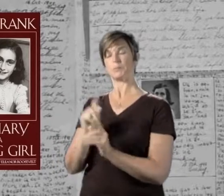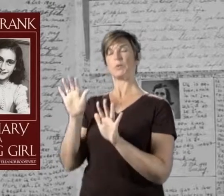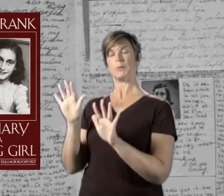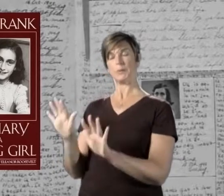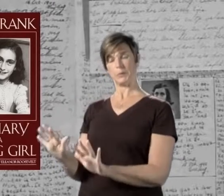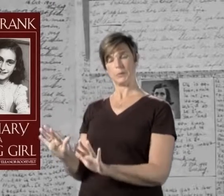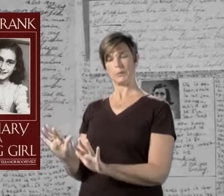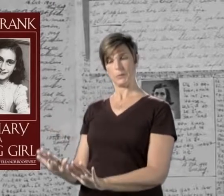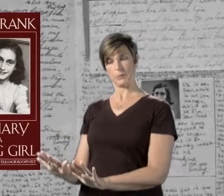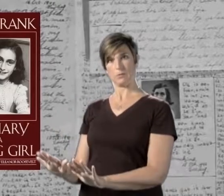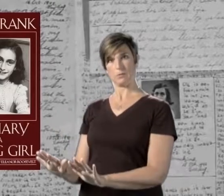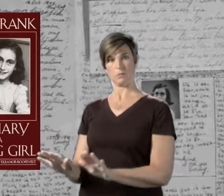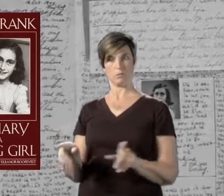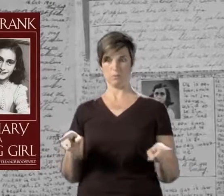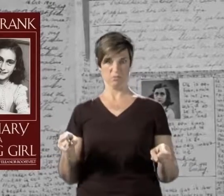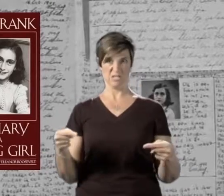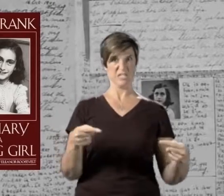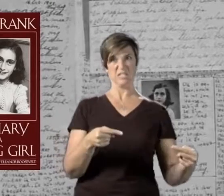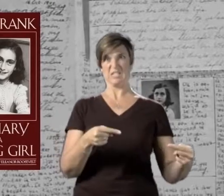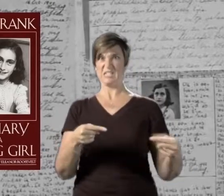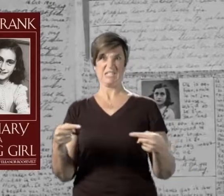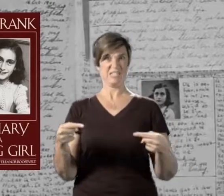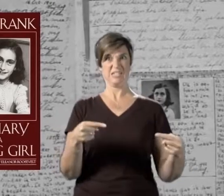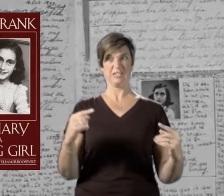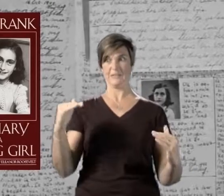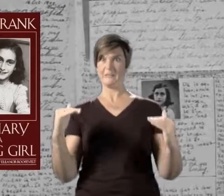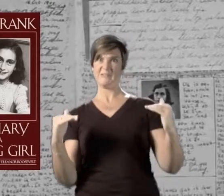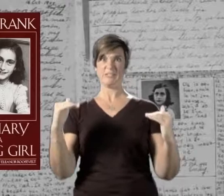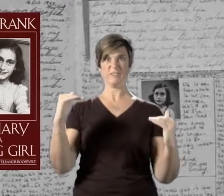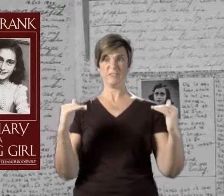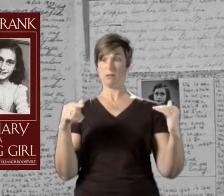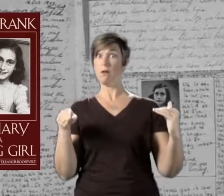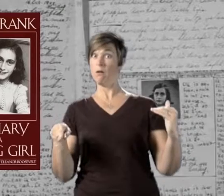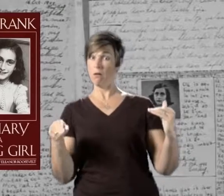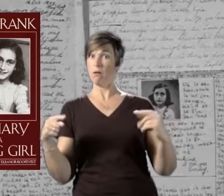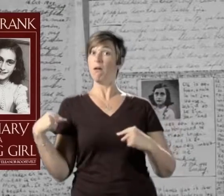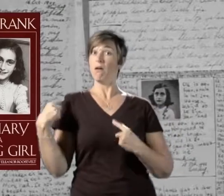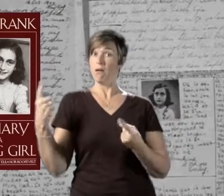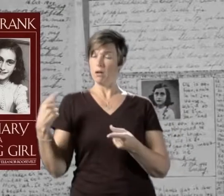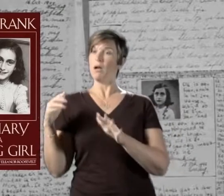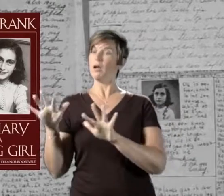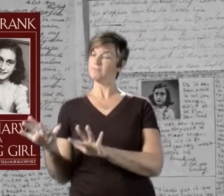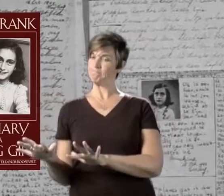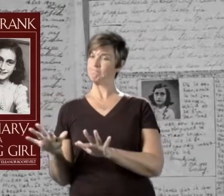The latter has won up till now. Yet will the former prove to be stronger of the two?